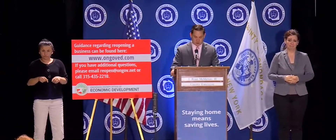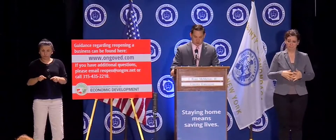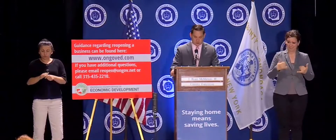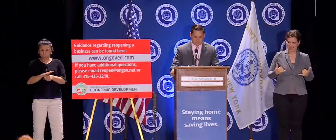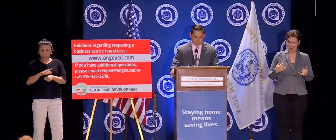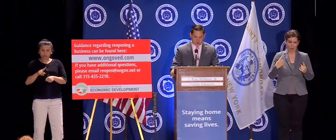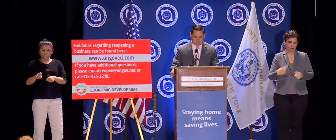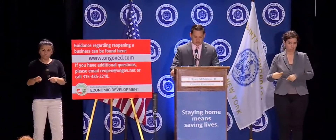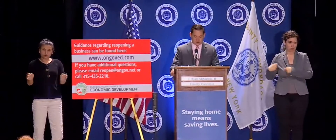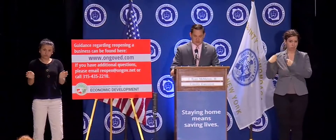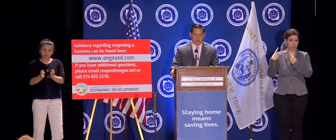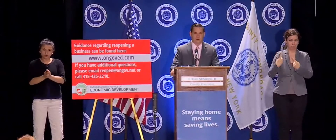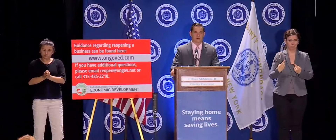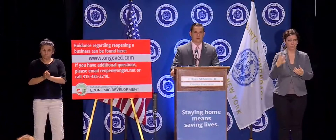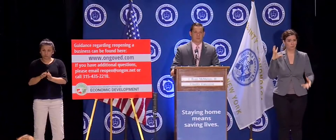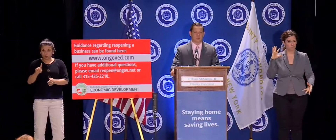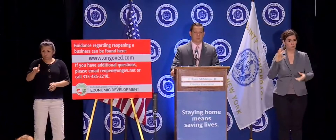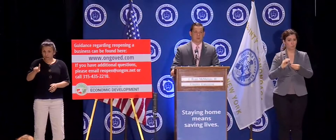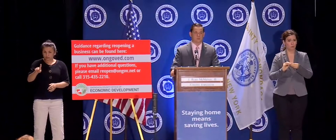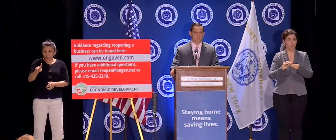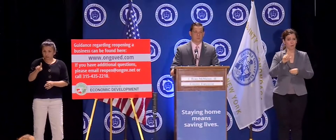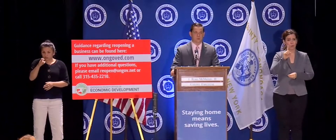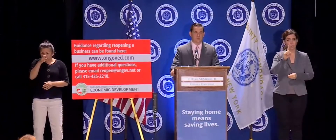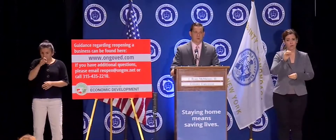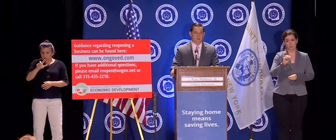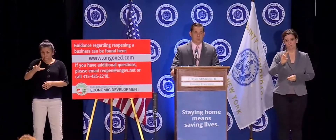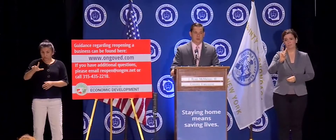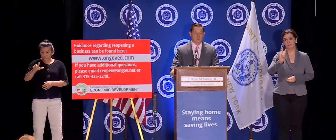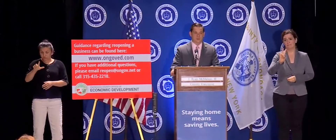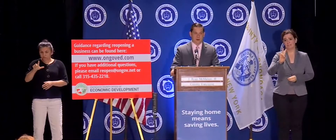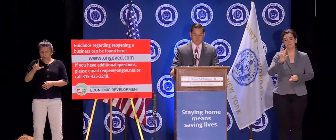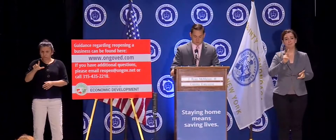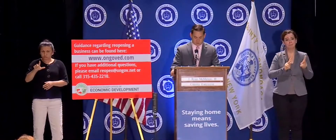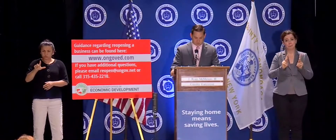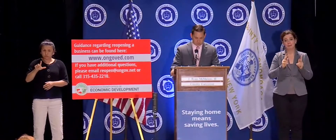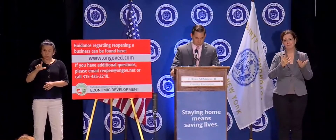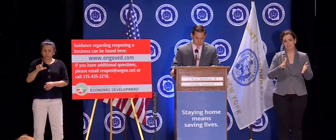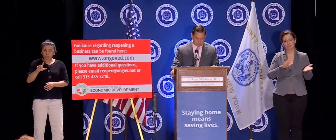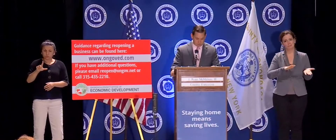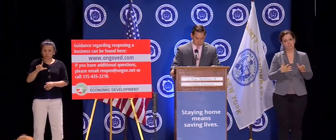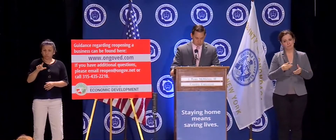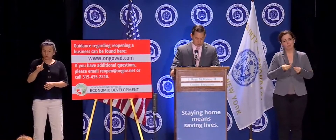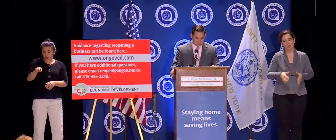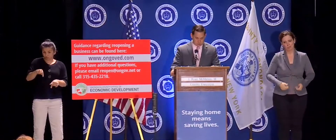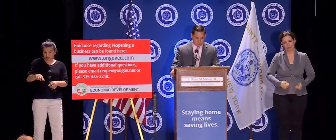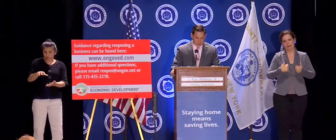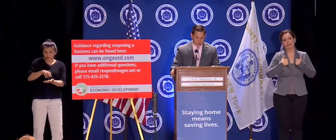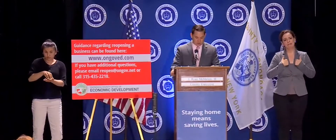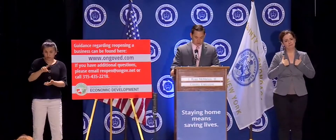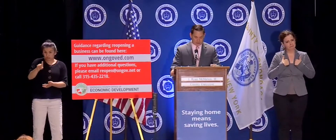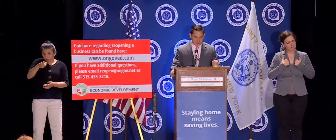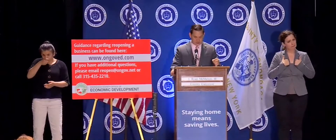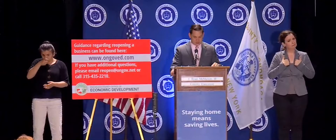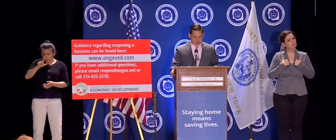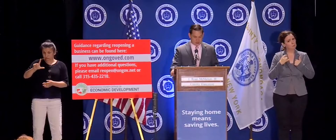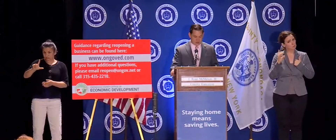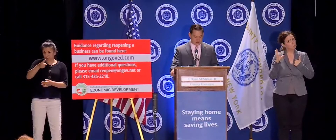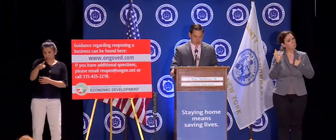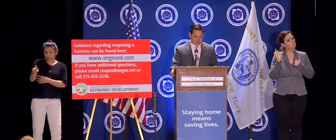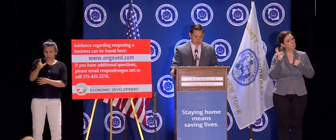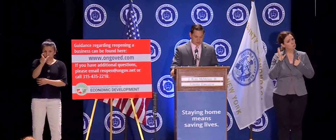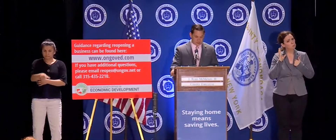lost 107 people to the virus. Related to